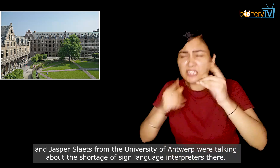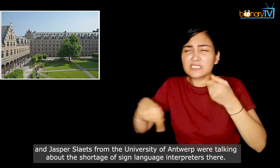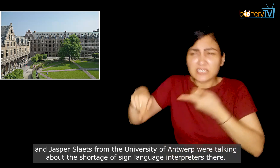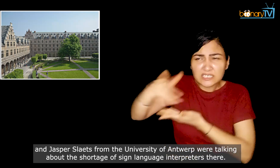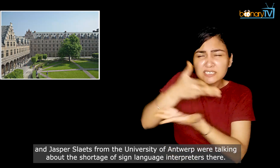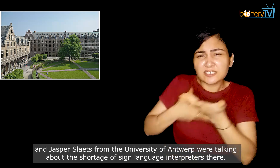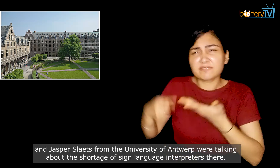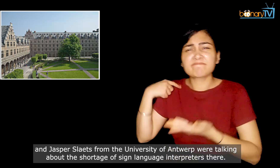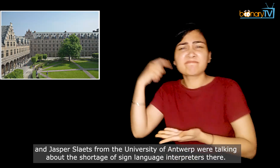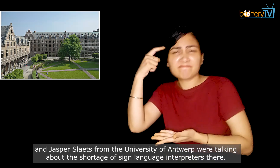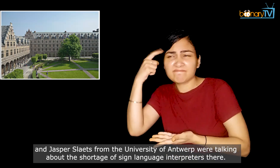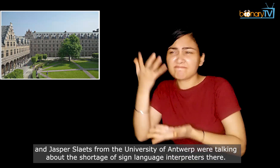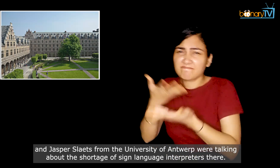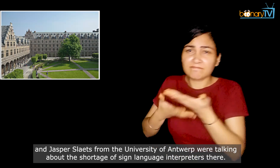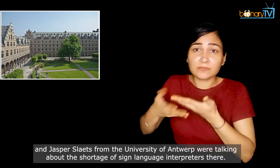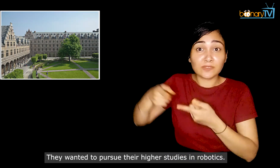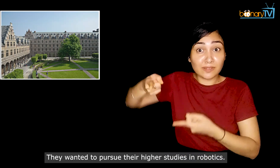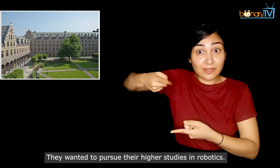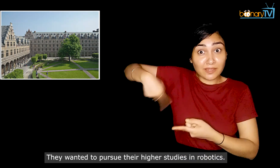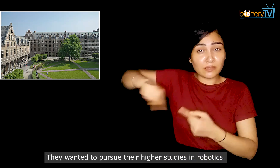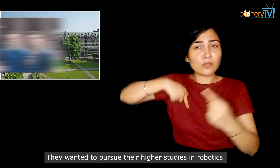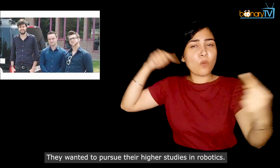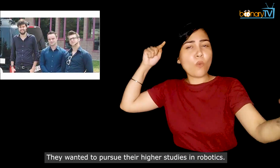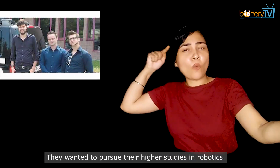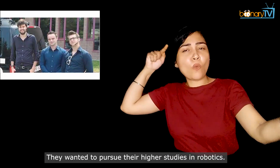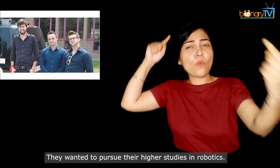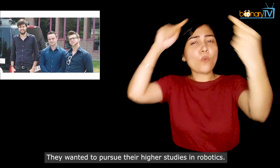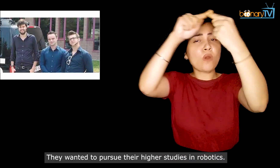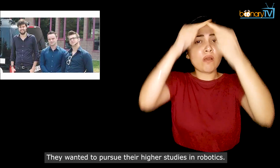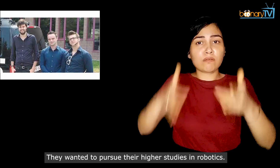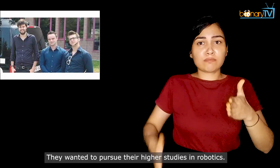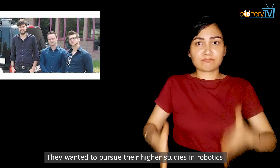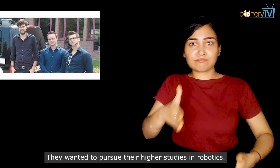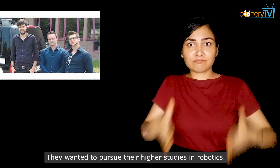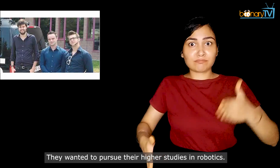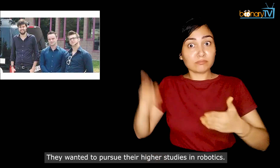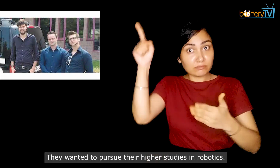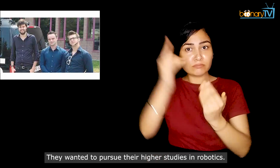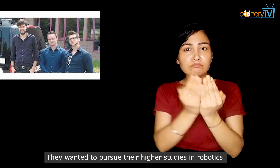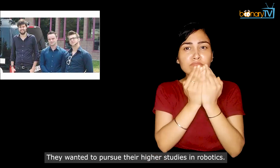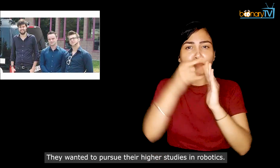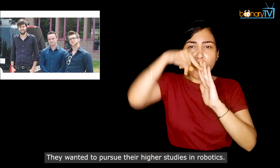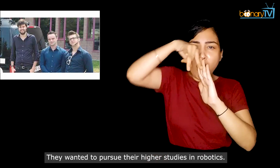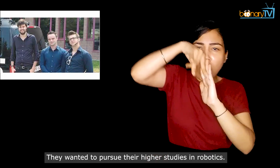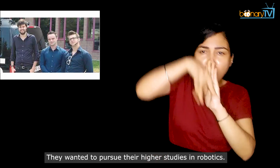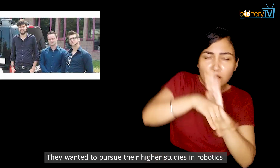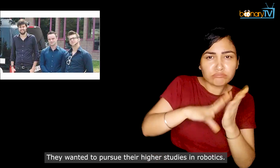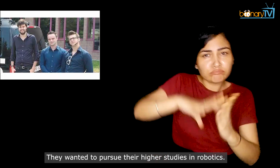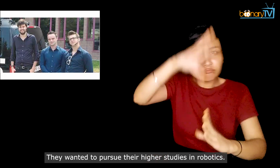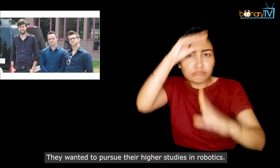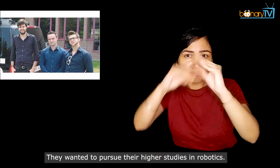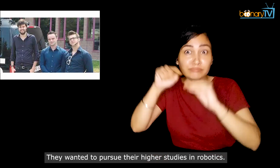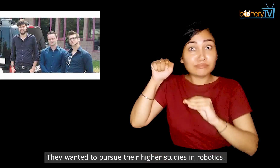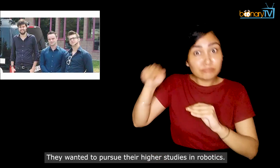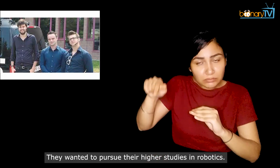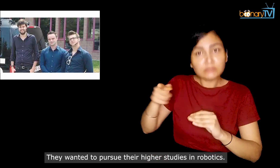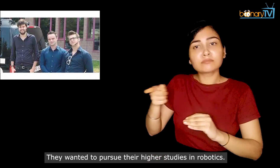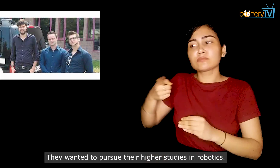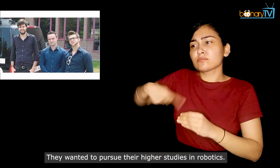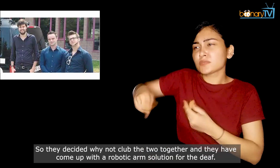there. They wanted to pursue their higher studies in robotics.